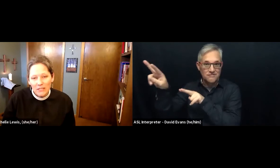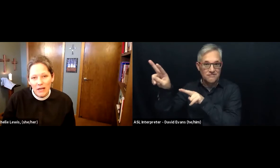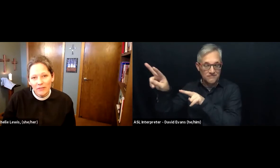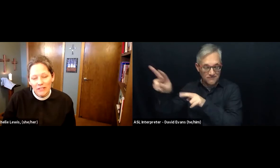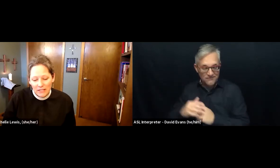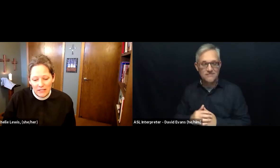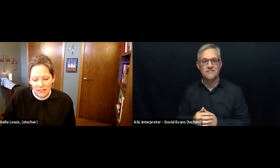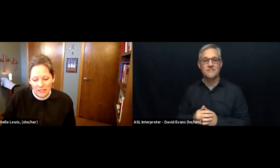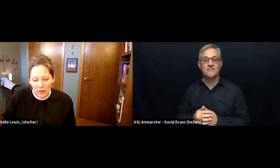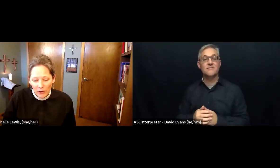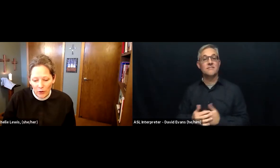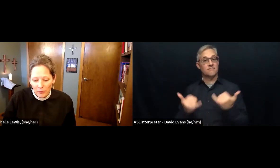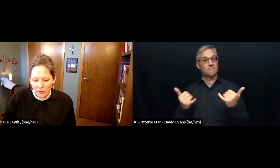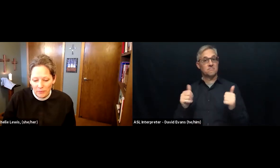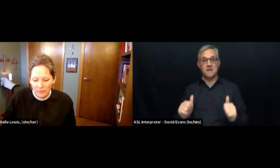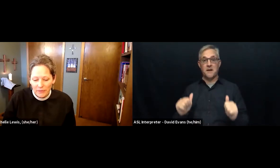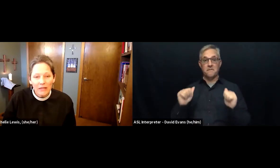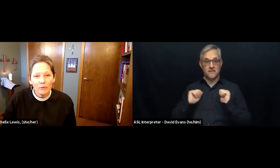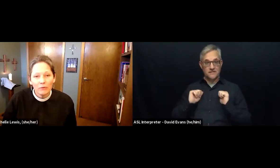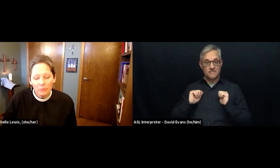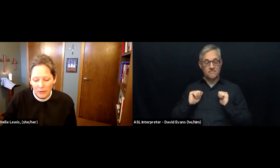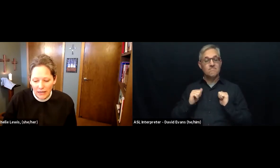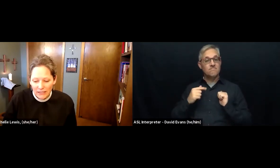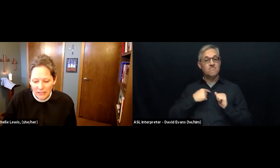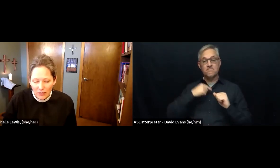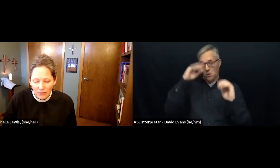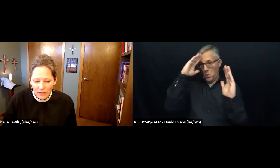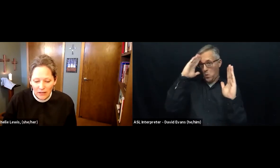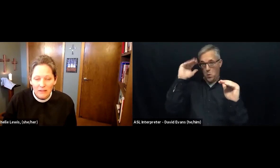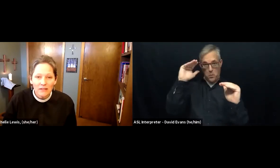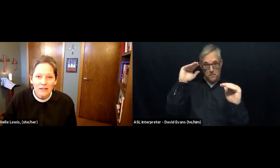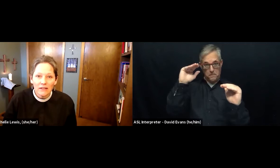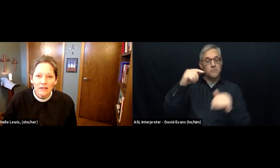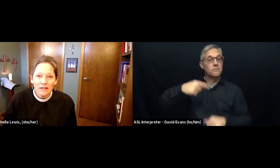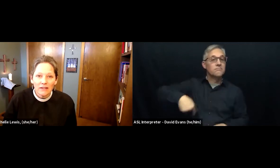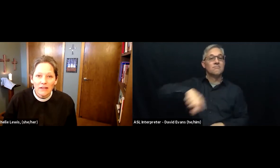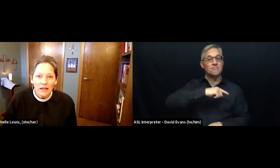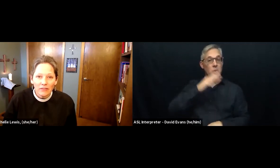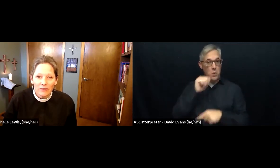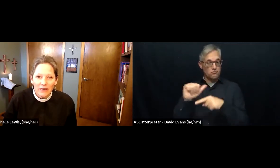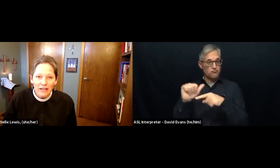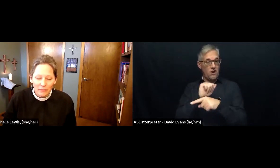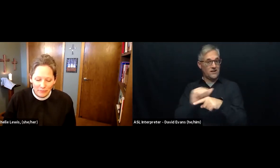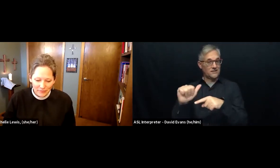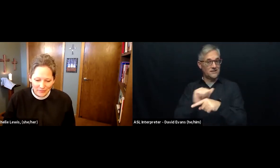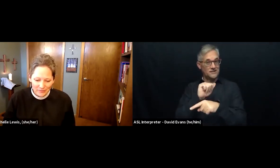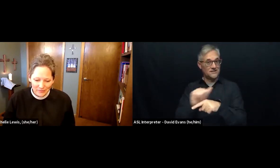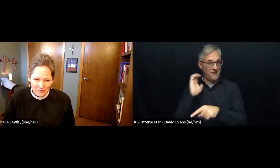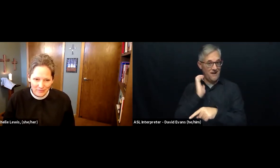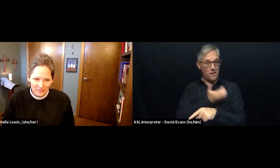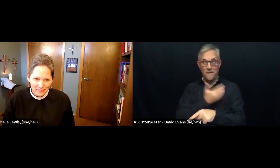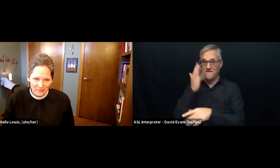So this Advent, it is my hope that we will practice our faith every day.